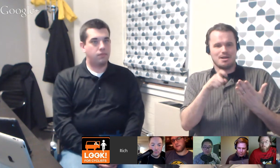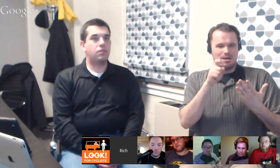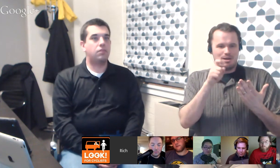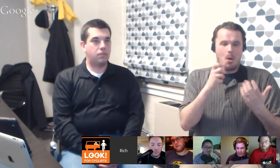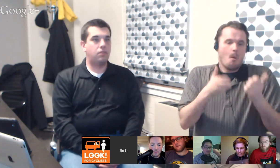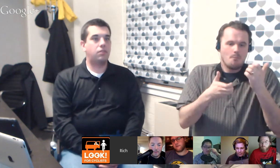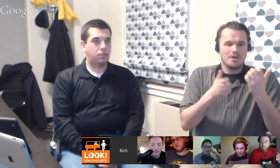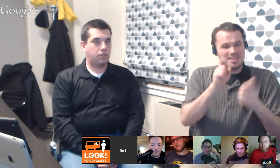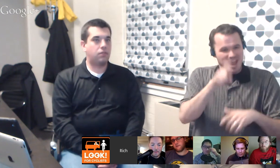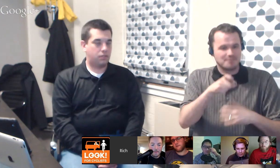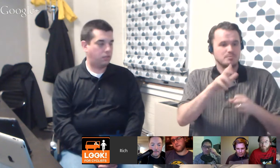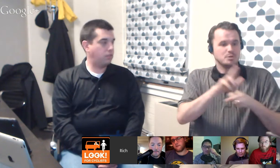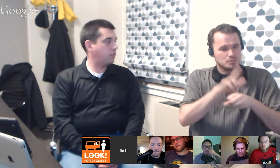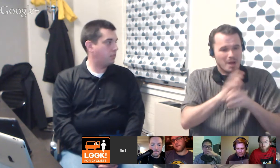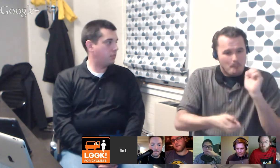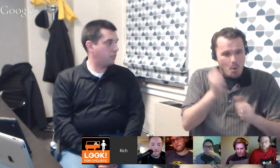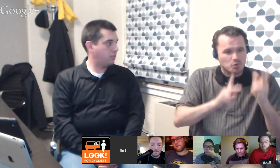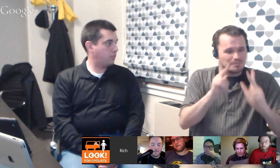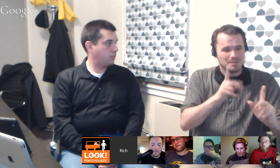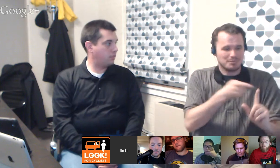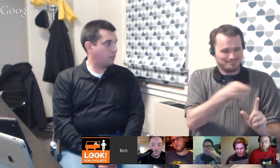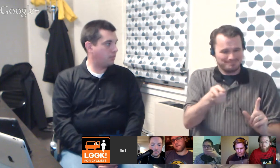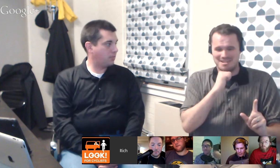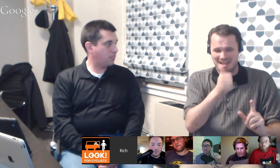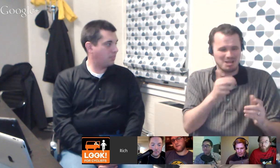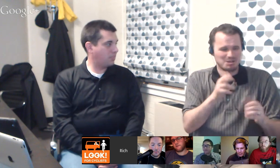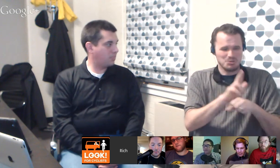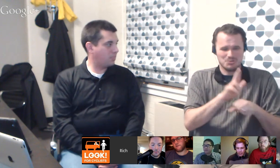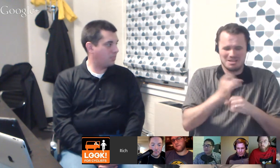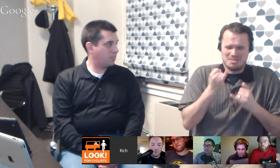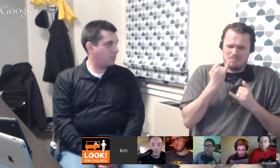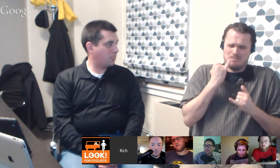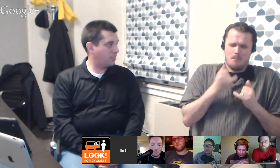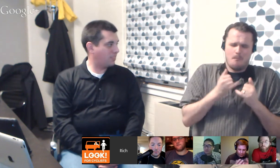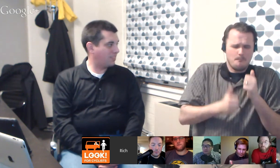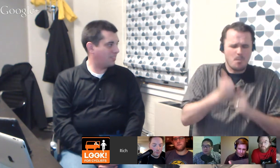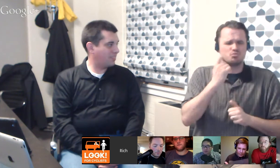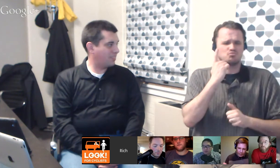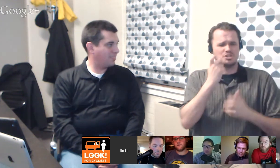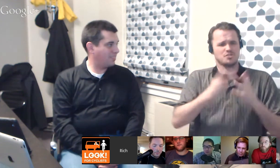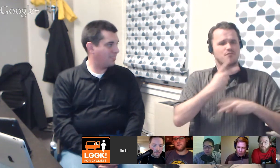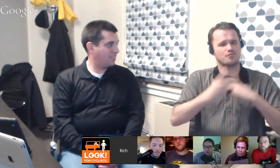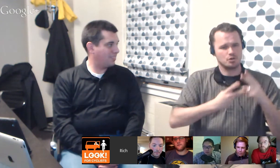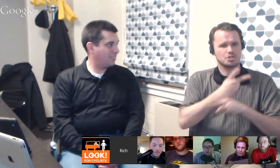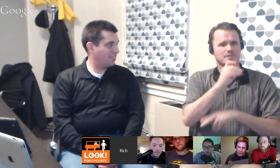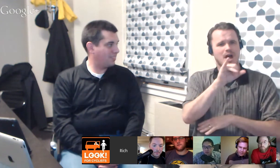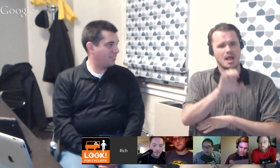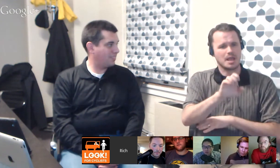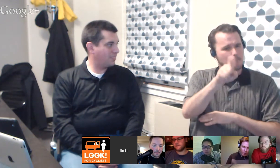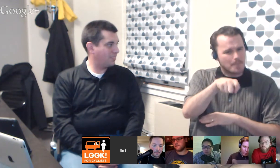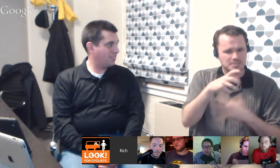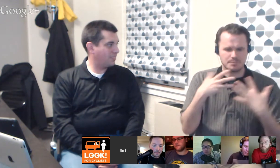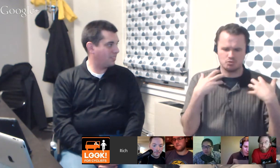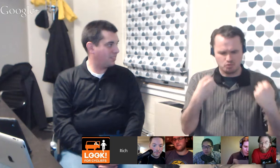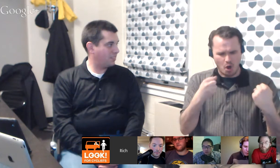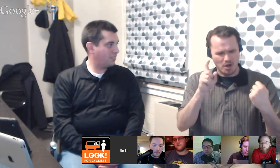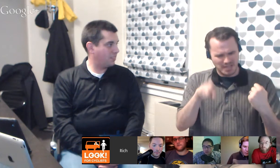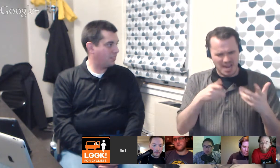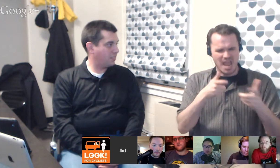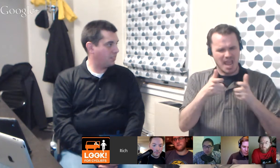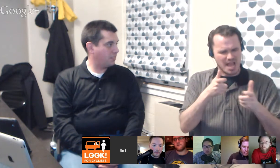people who may not be using the latest version of IE. So in that sense, it has to be robust. It has to support